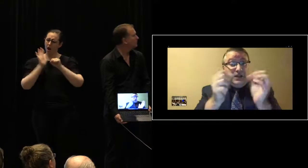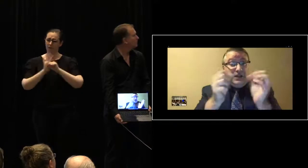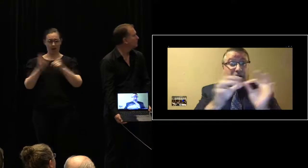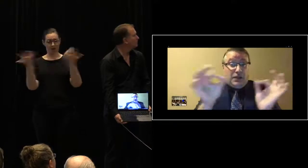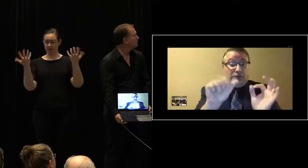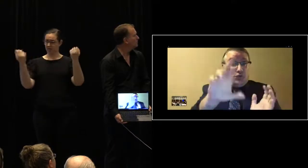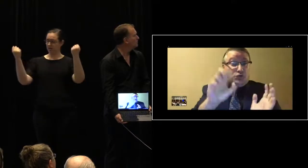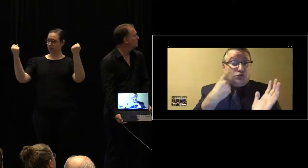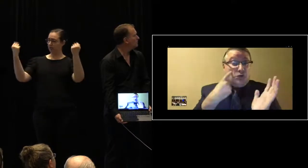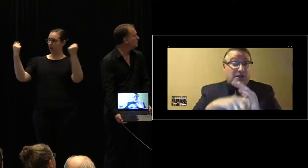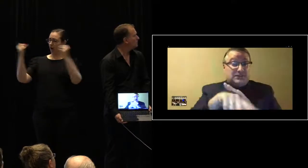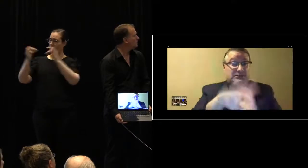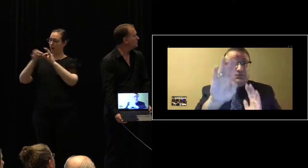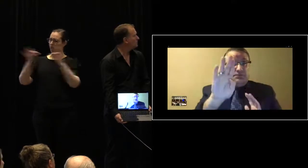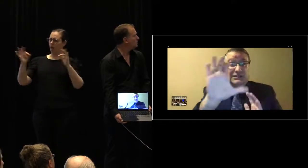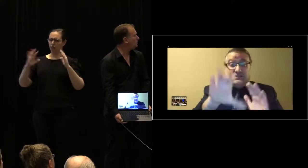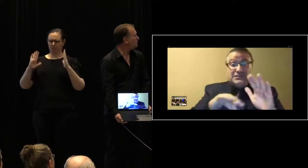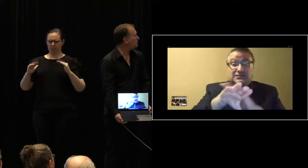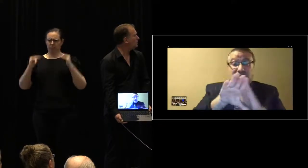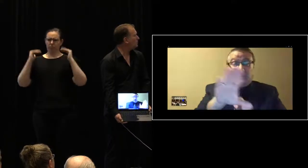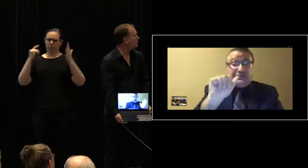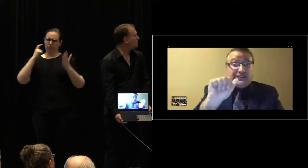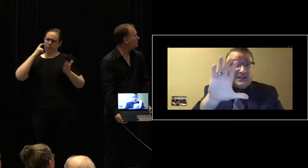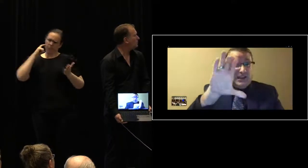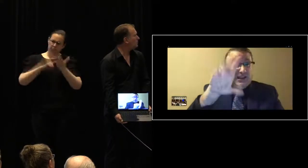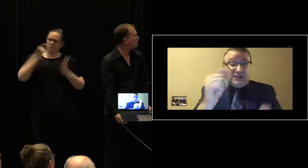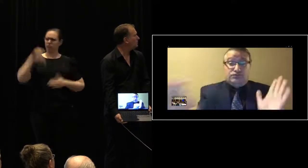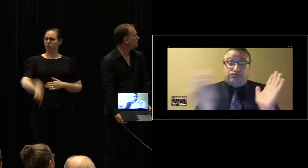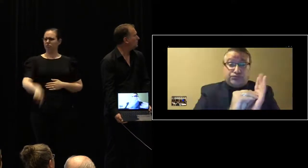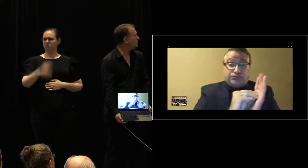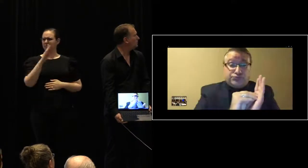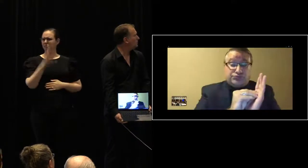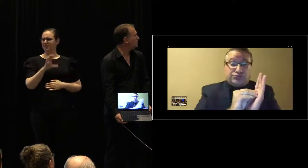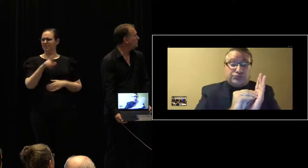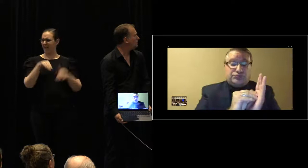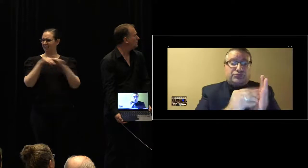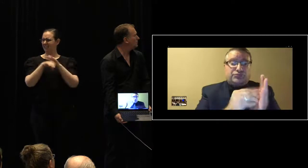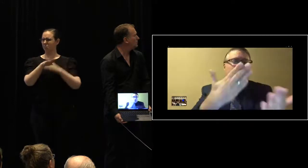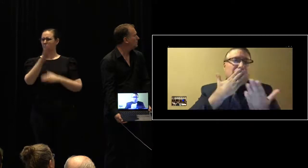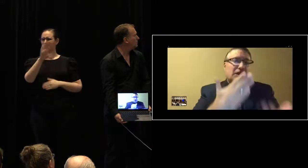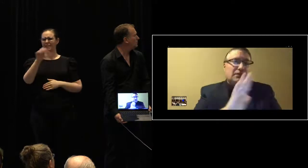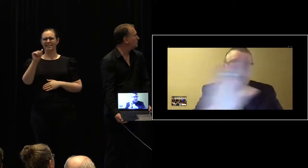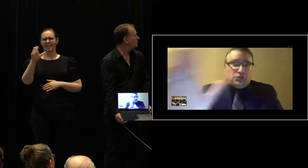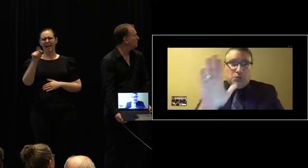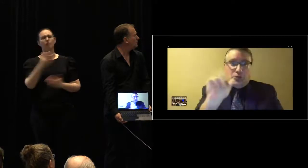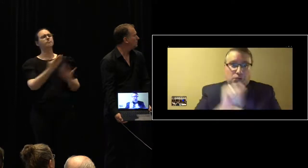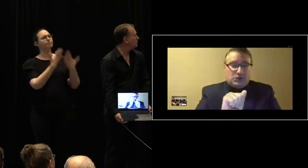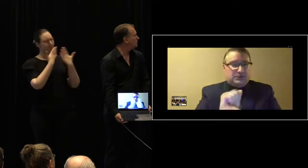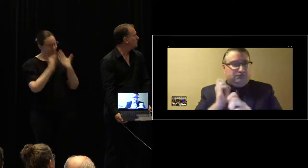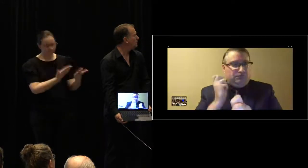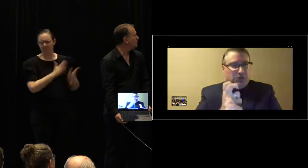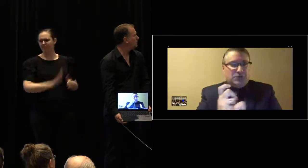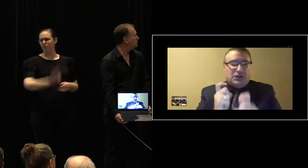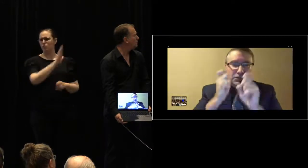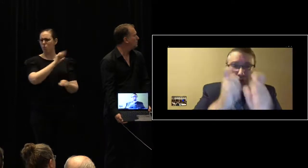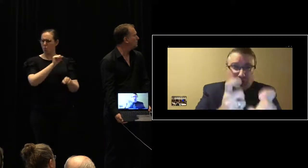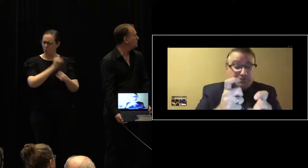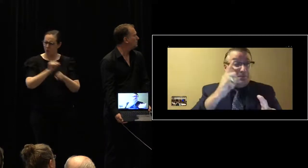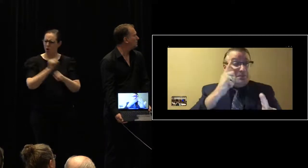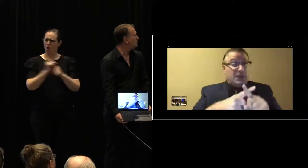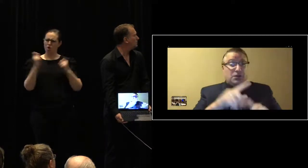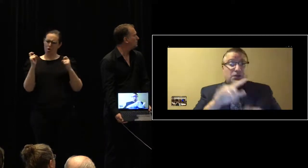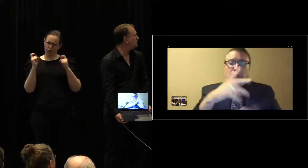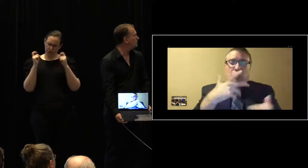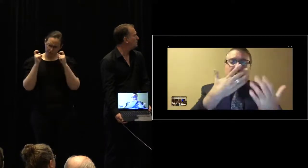fighting to have the language recognition directly in the ABCA. Thank you for your hard work,